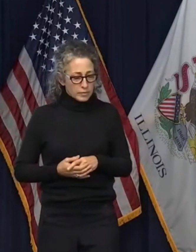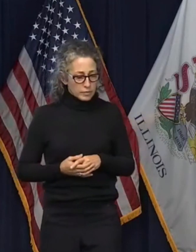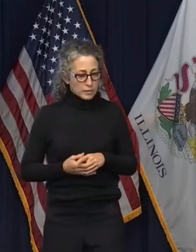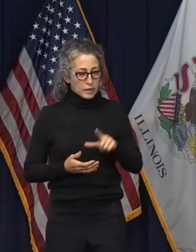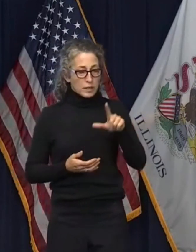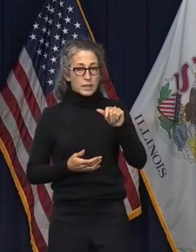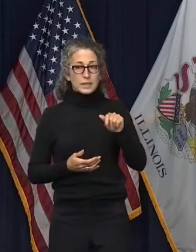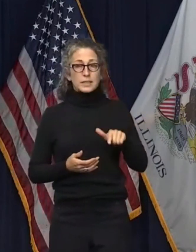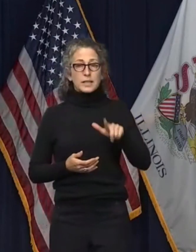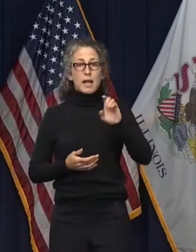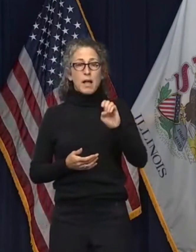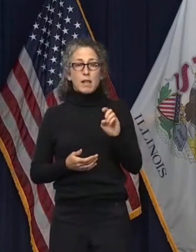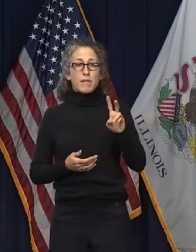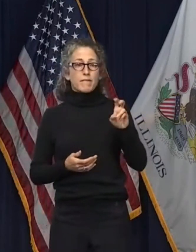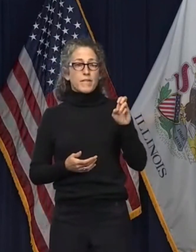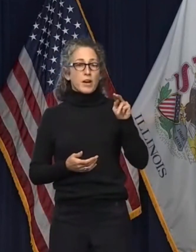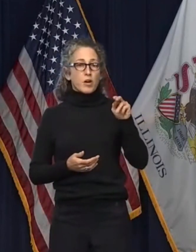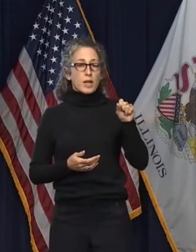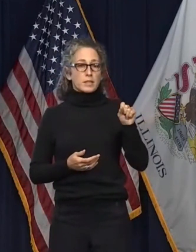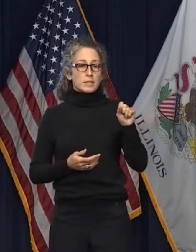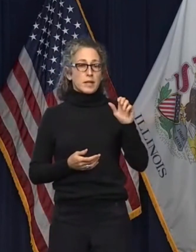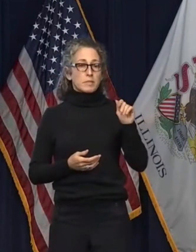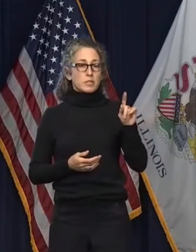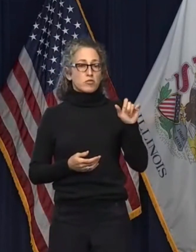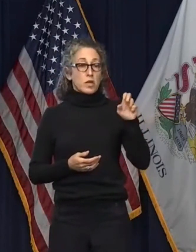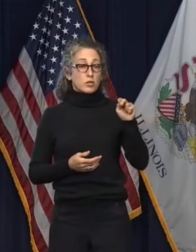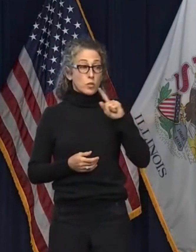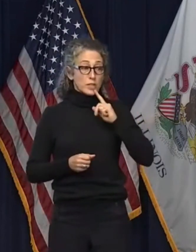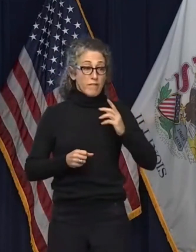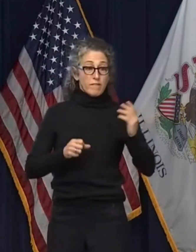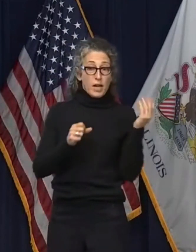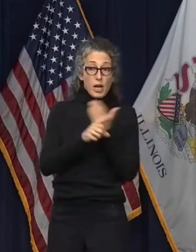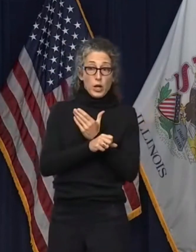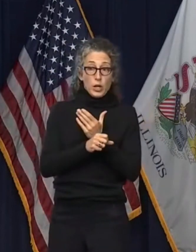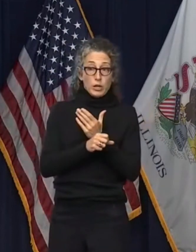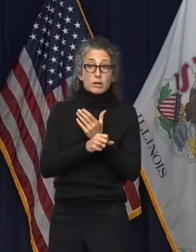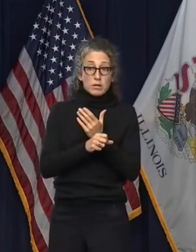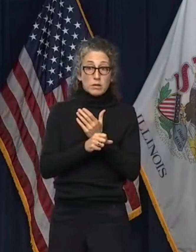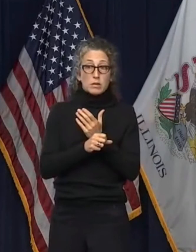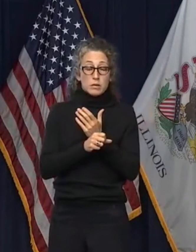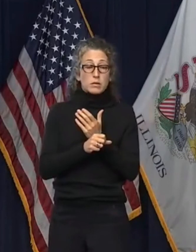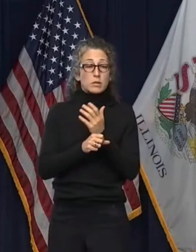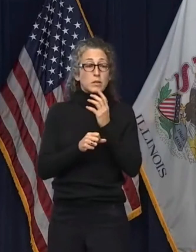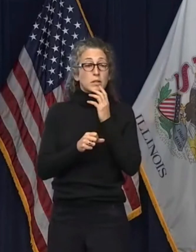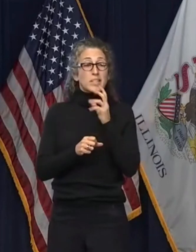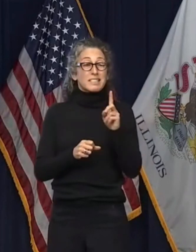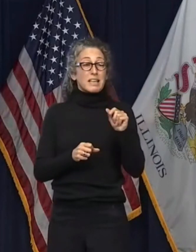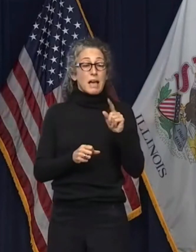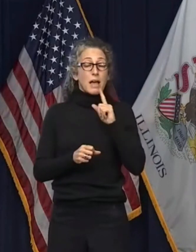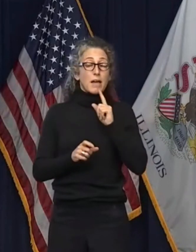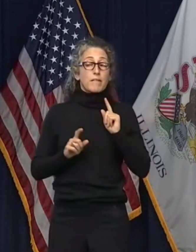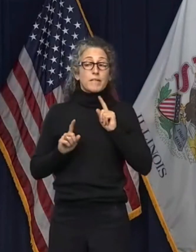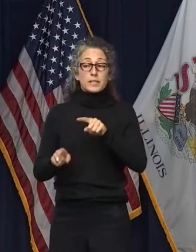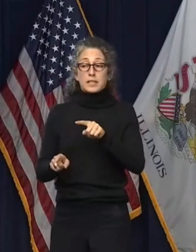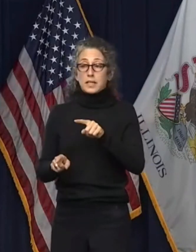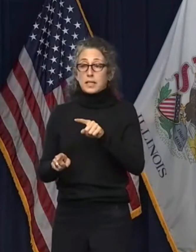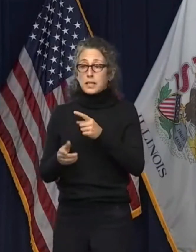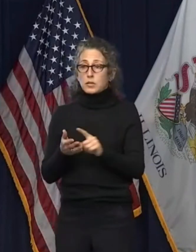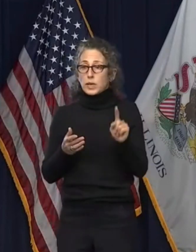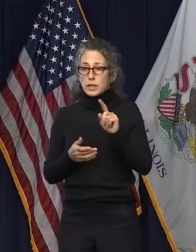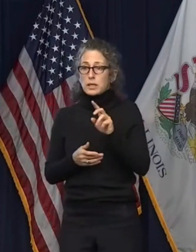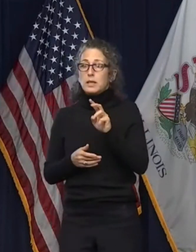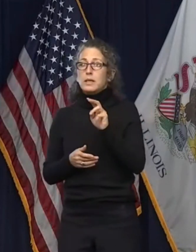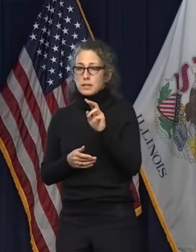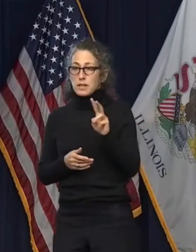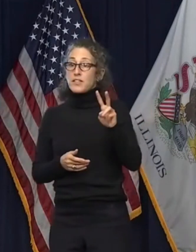Veterans Home Administrator fired based on information found when the U.S. VA did a site visit a few weeks ago, or IDPH's site